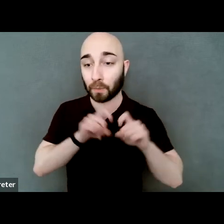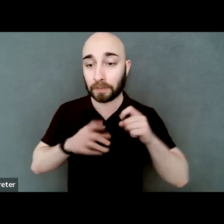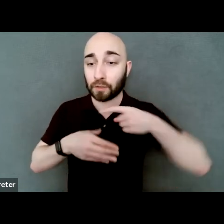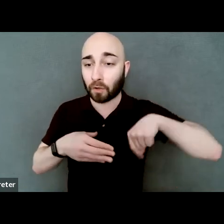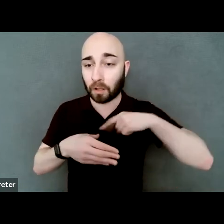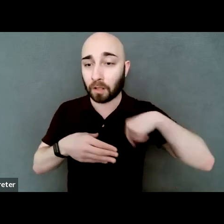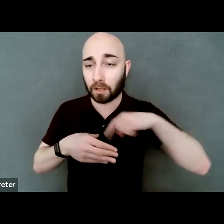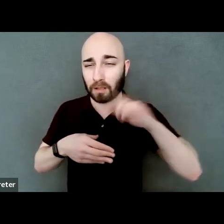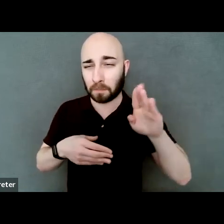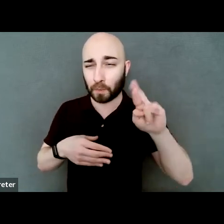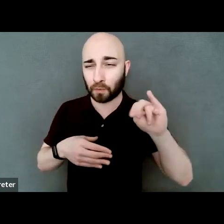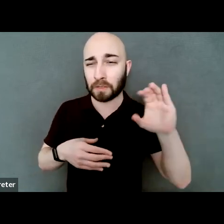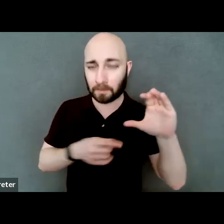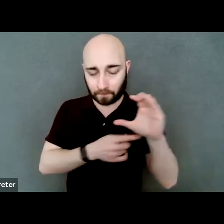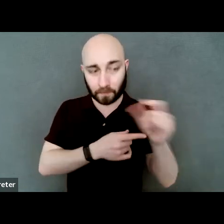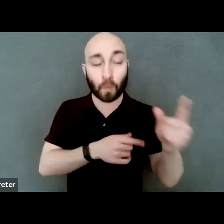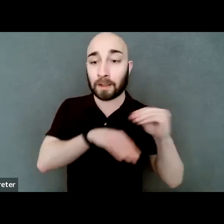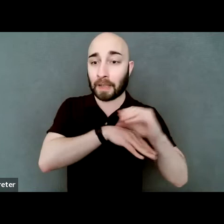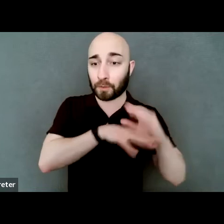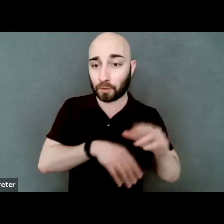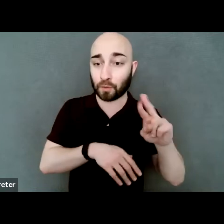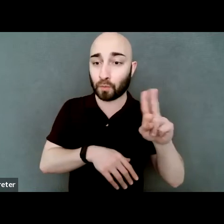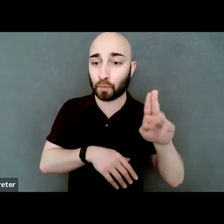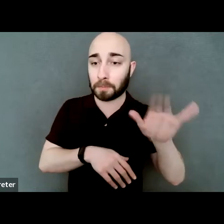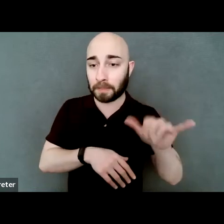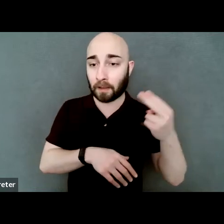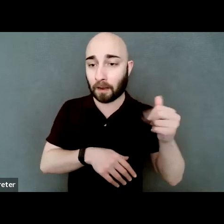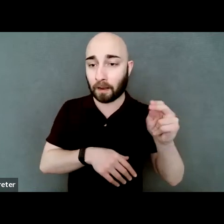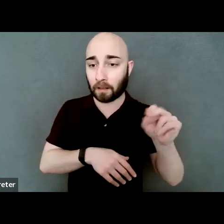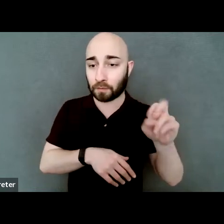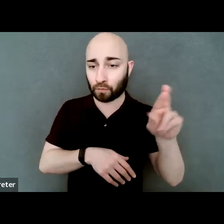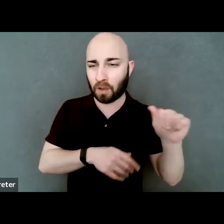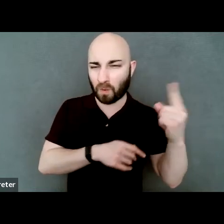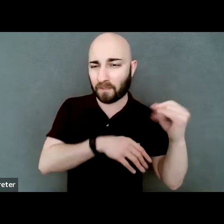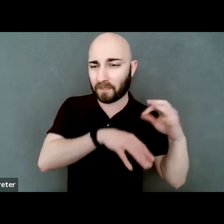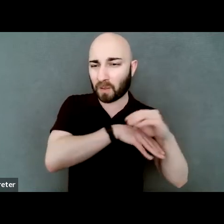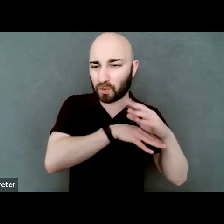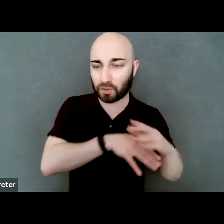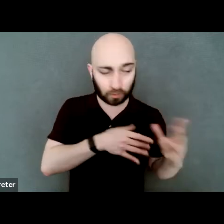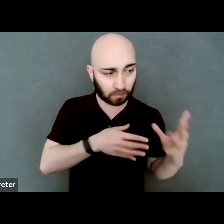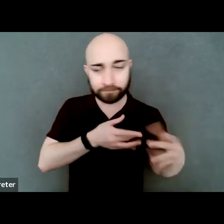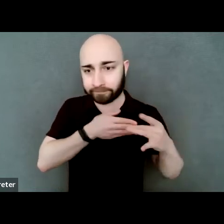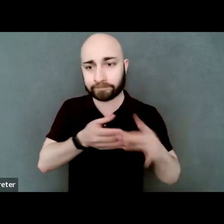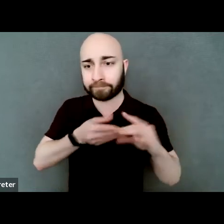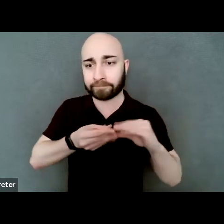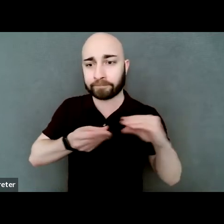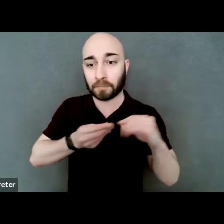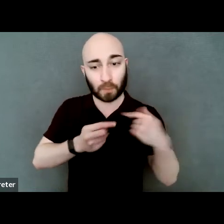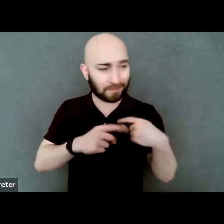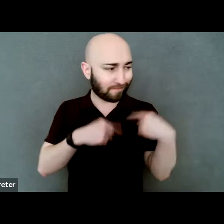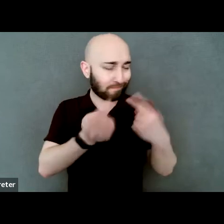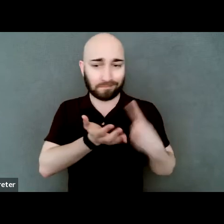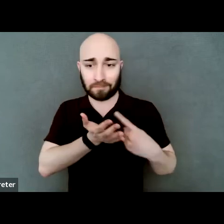was initiated by one of our counselors, Ruby Hansra, and she brought us all along because we had been talking since